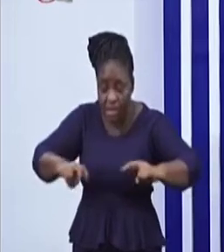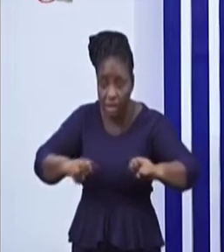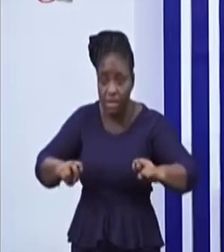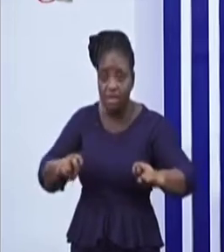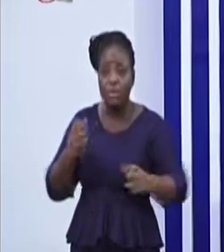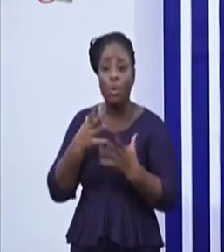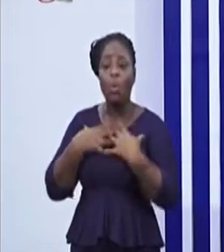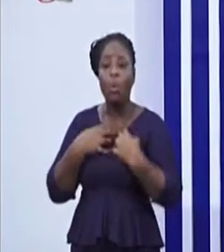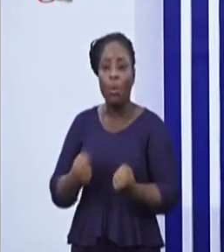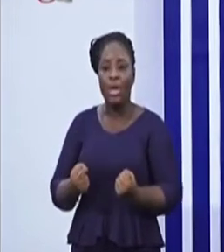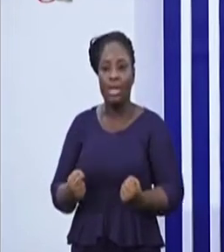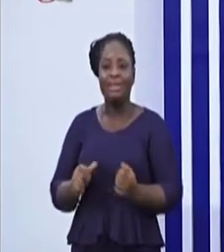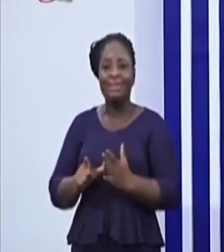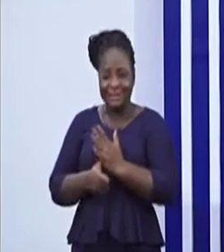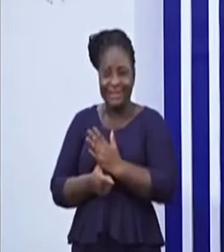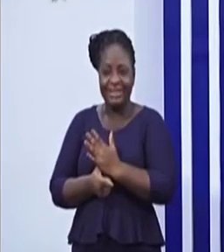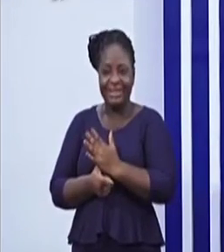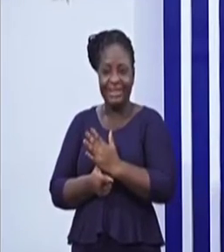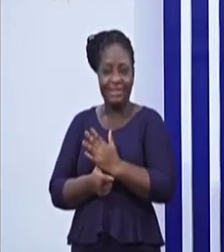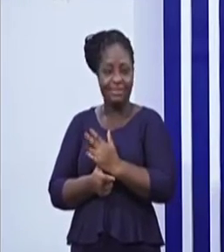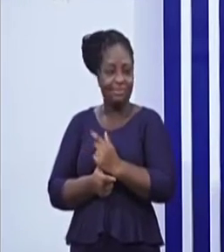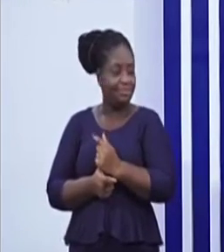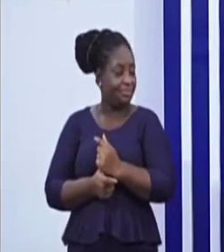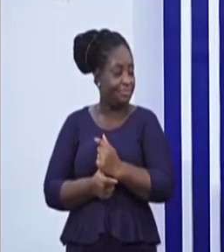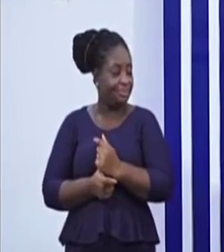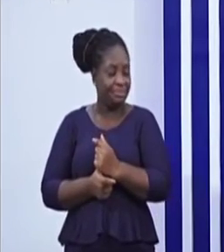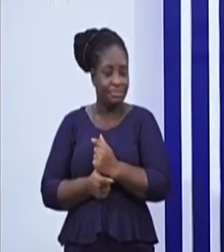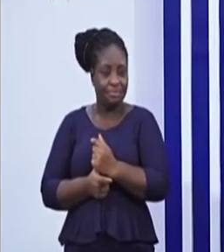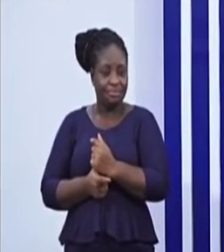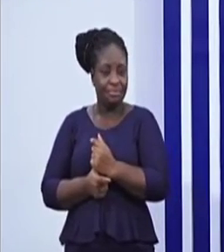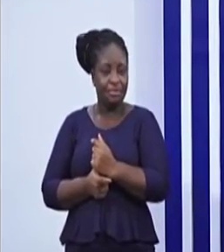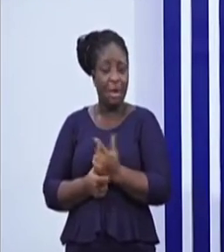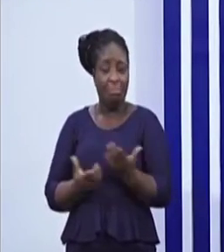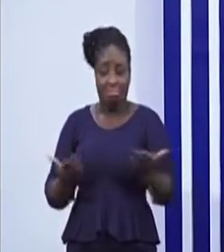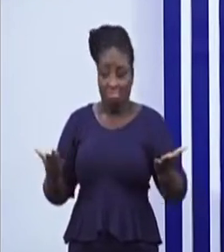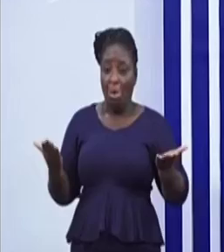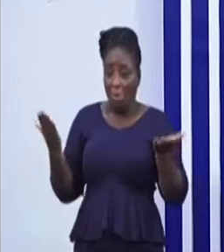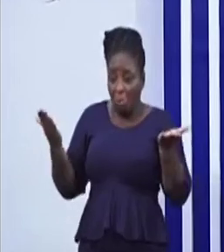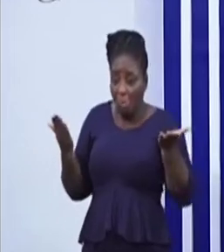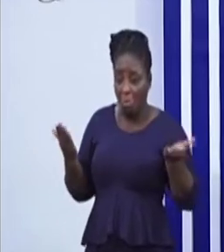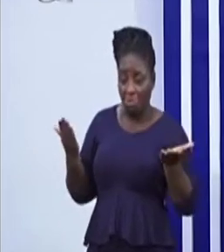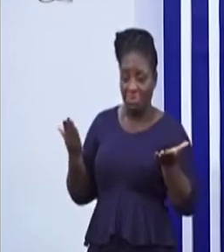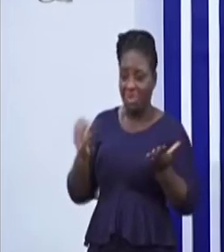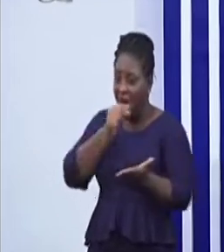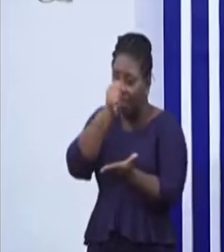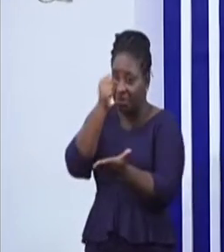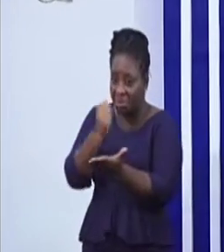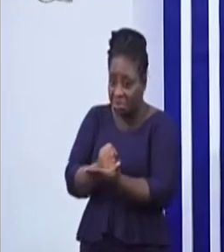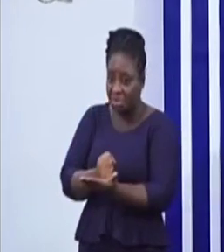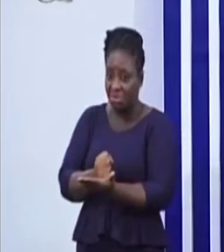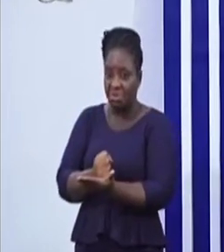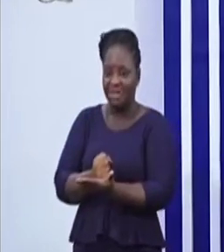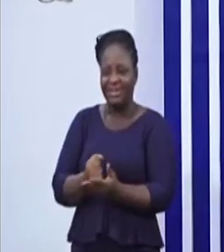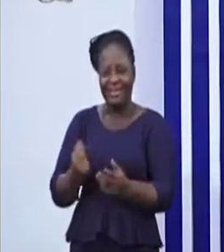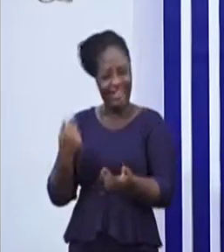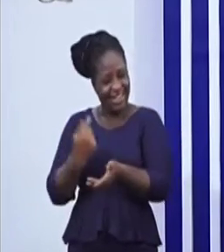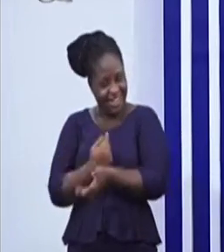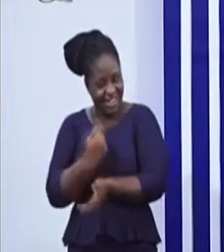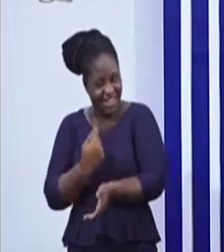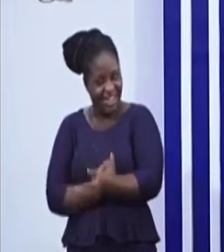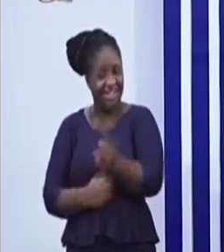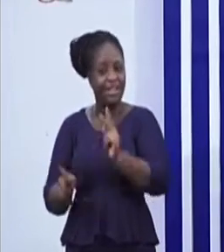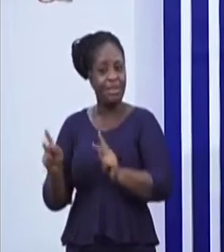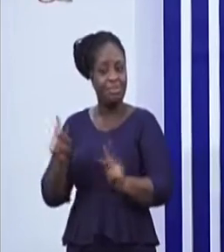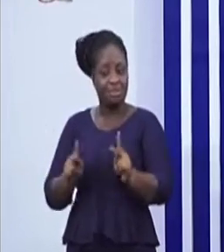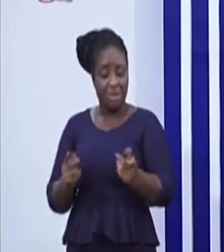been called also into issue. We would want to assure the Ghanaian populace